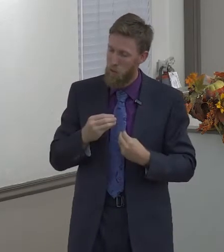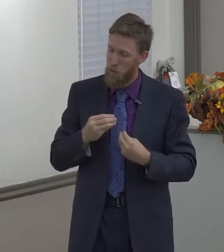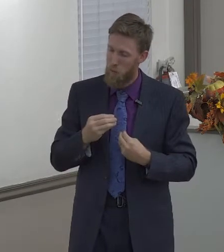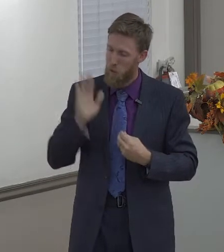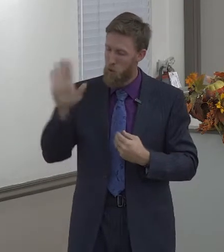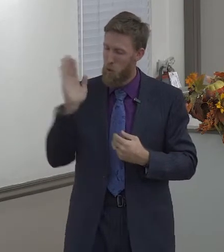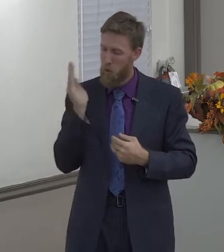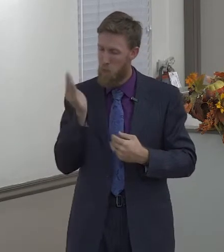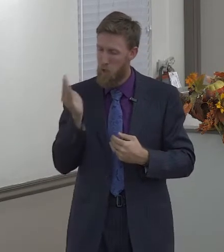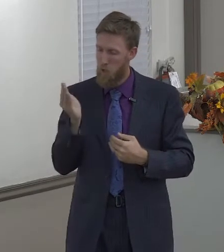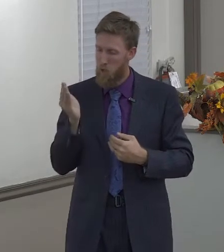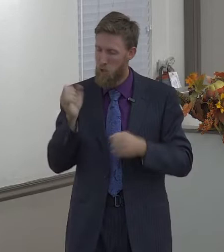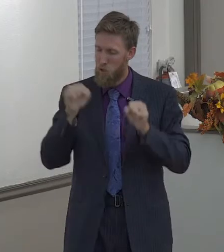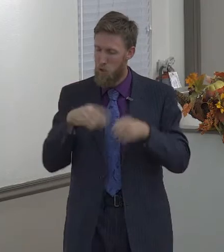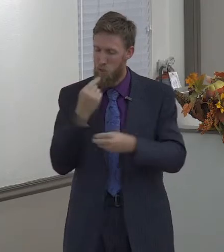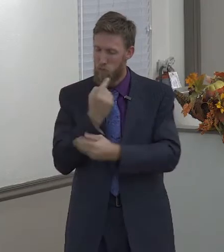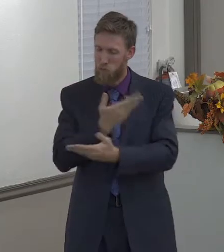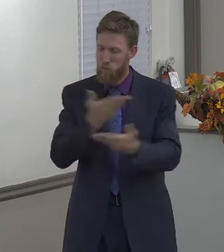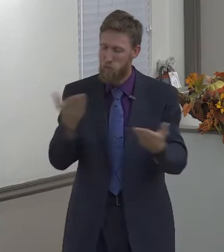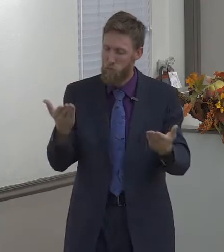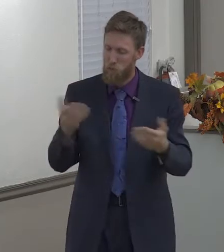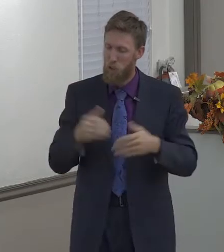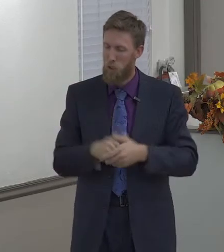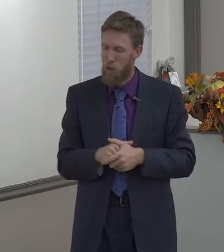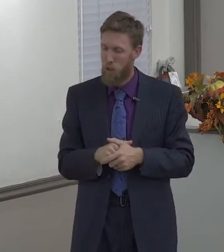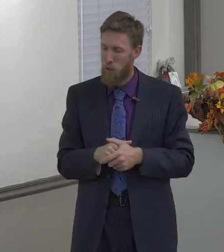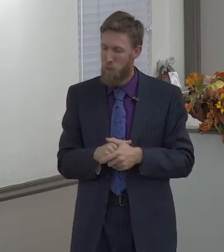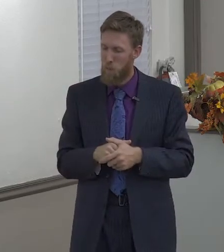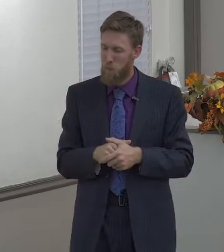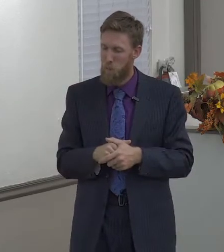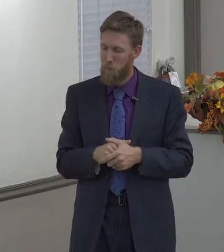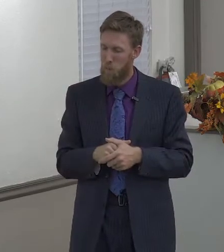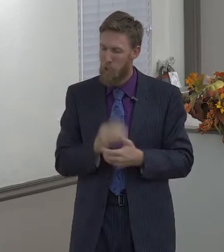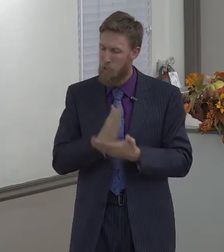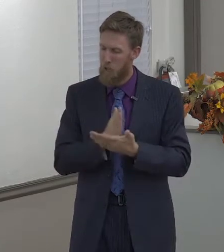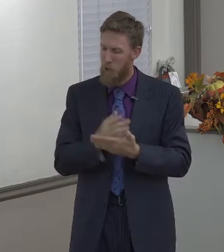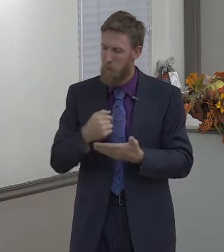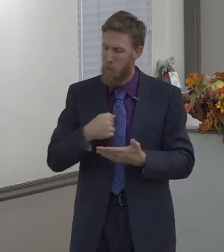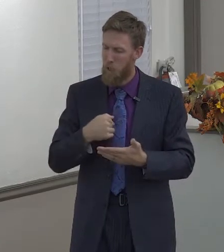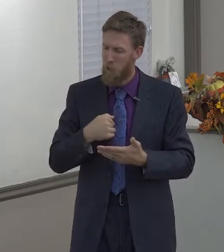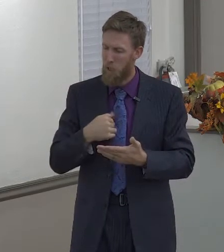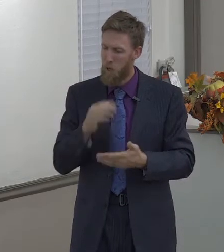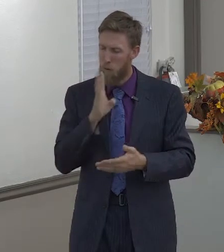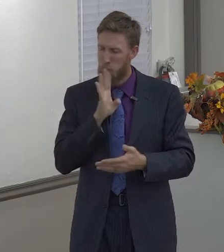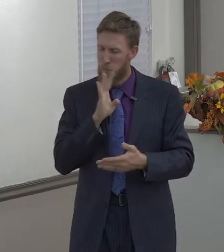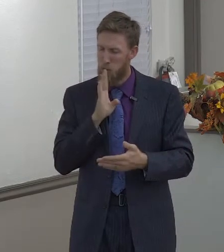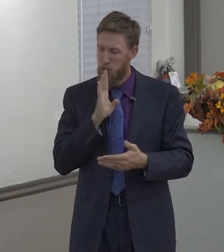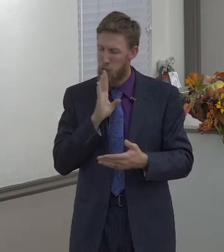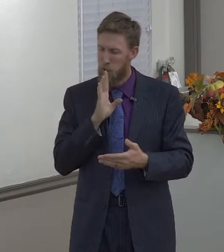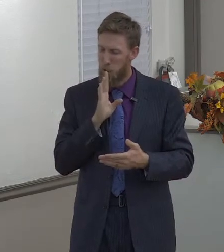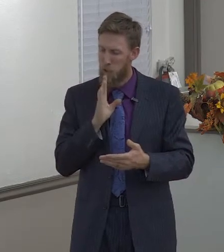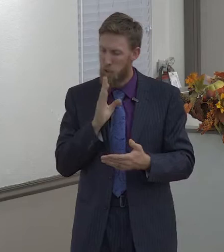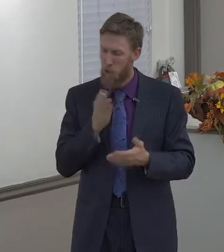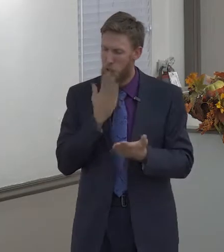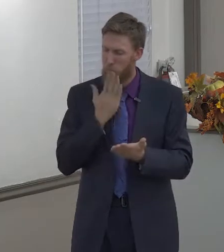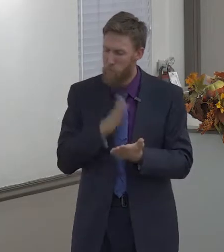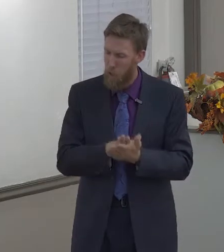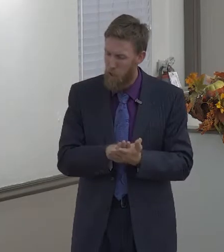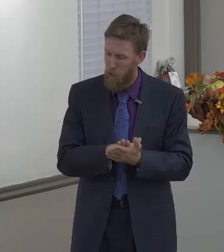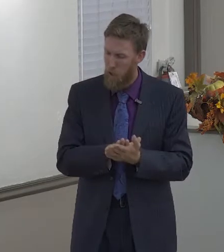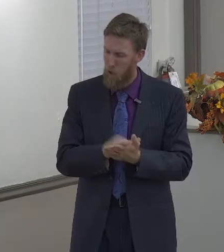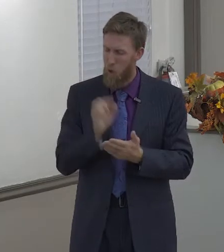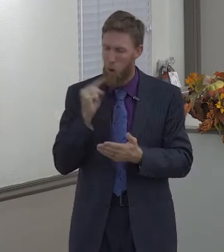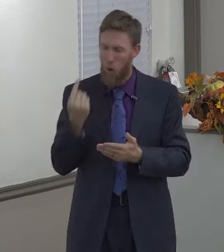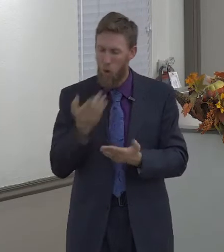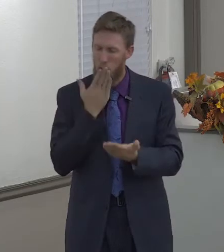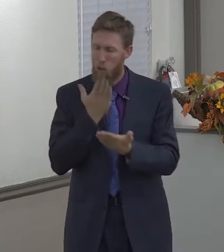help me to be true to your word. We ask and pray this in Jesus' name. Amen. I titled it, The Body of Christ, the message,